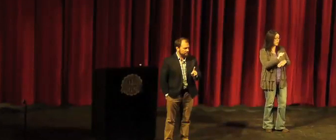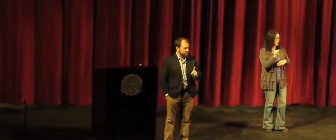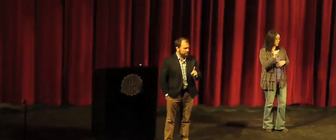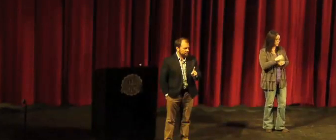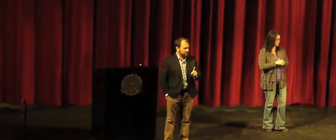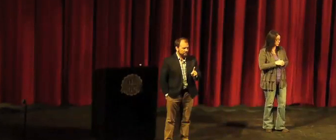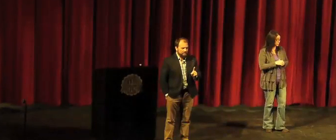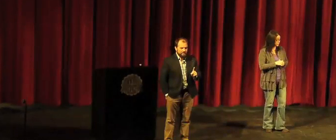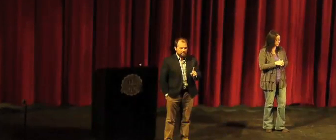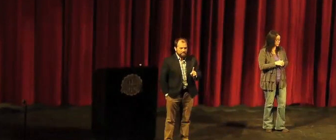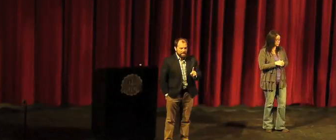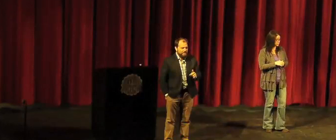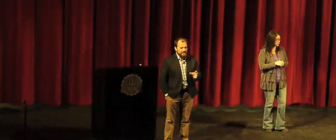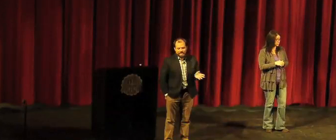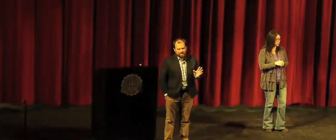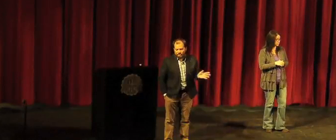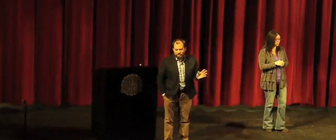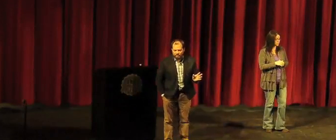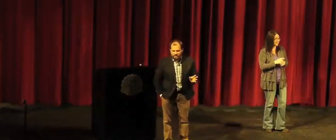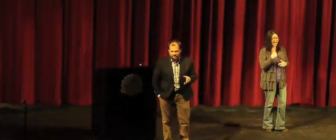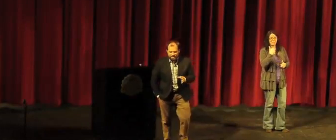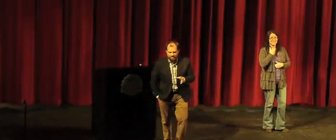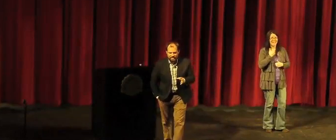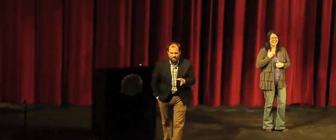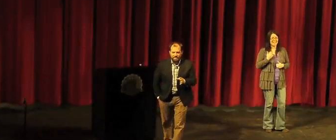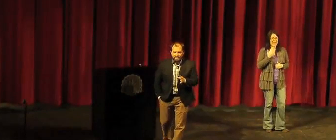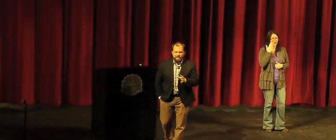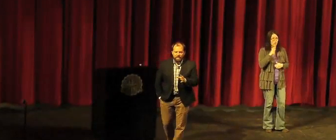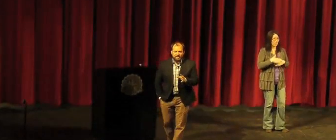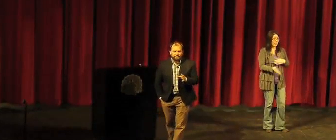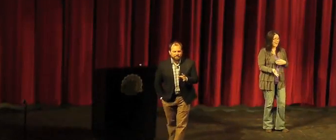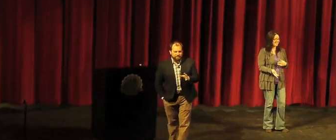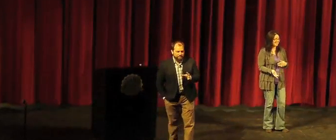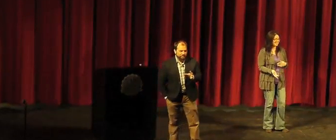America. I'm Canadian, so I don't know the rest, okay?